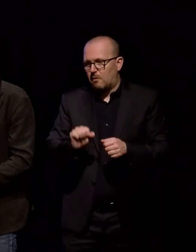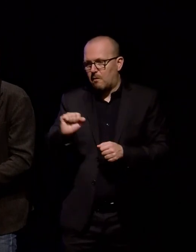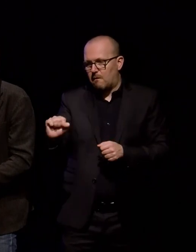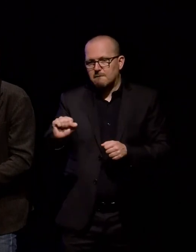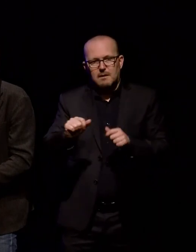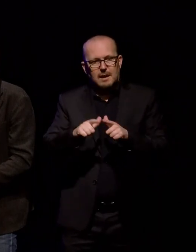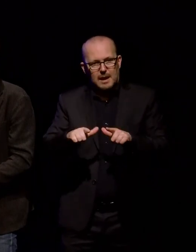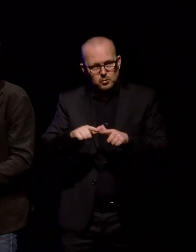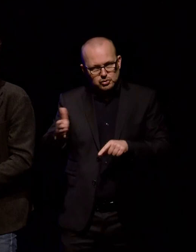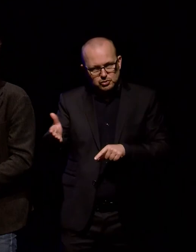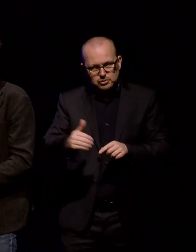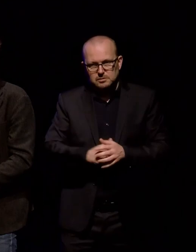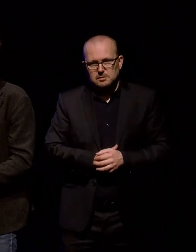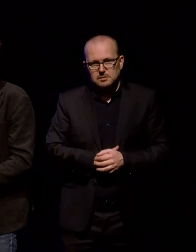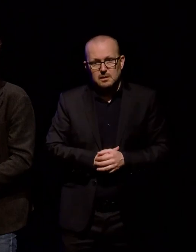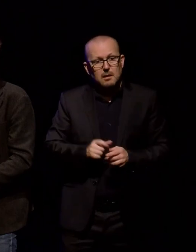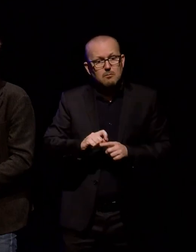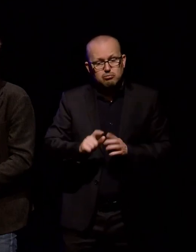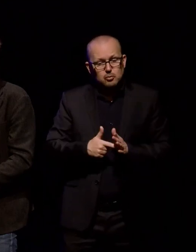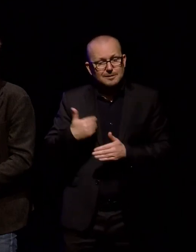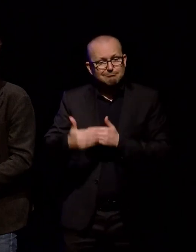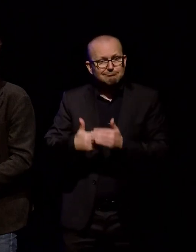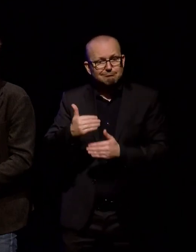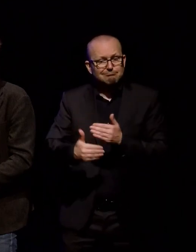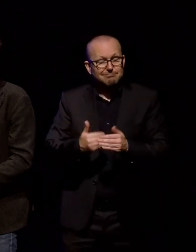project went on, we realized that was sort of the key